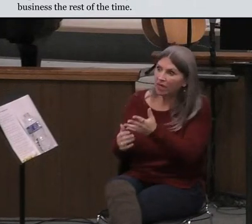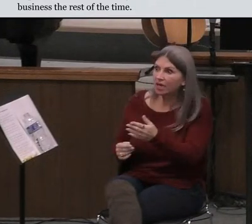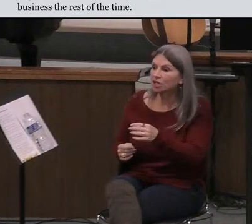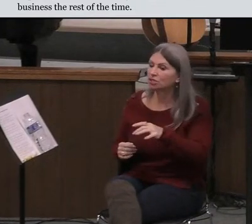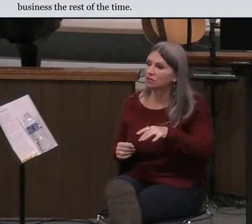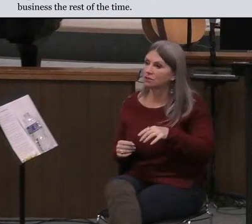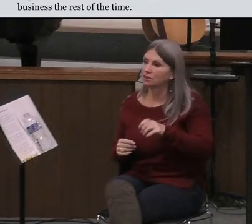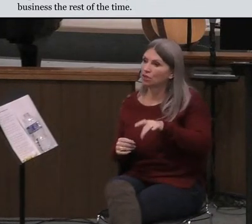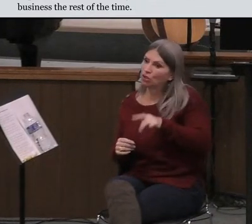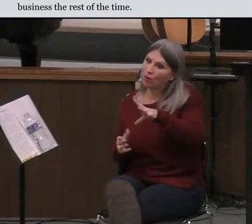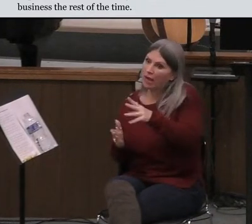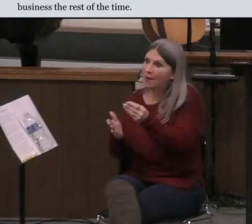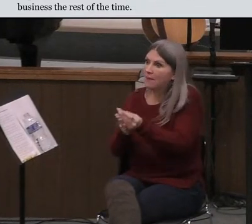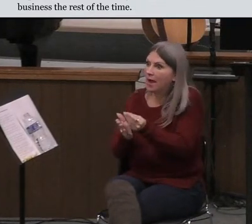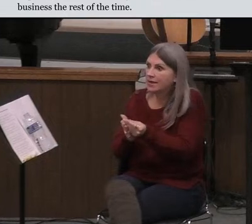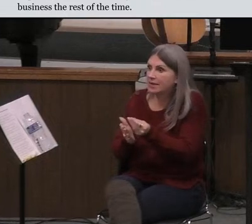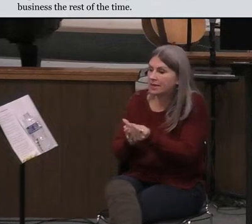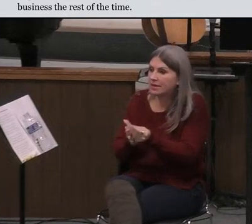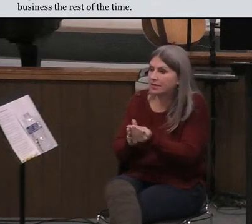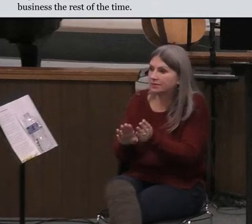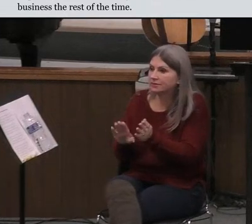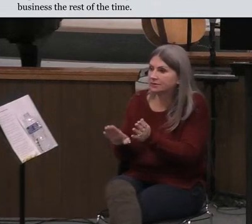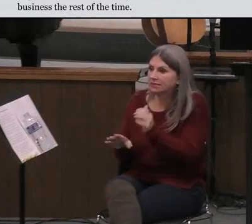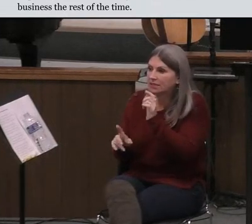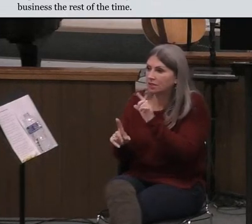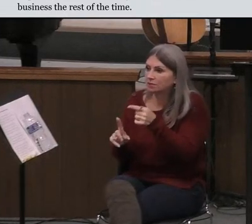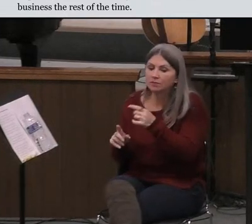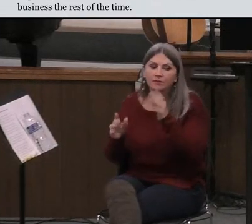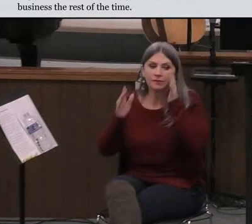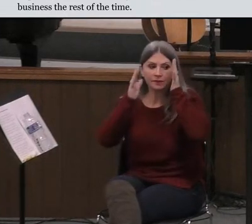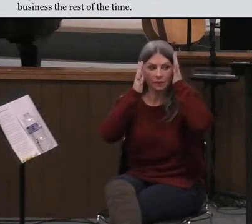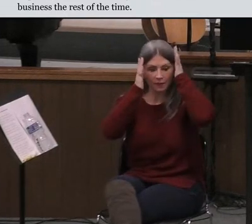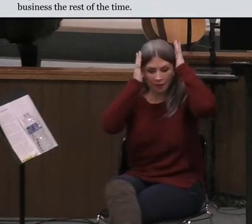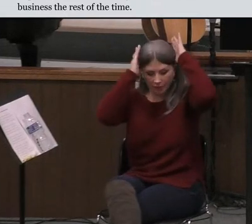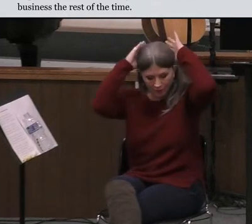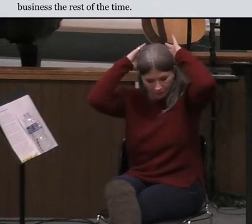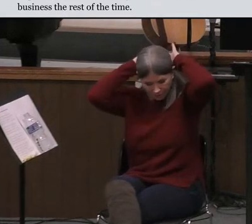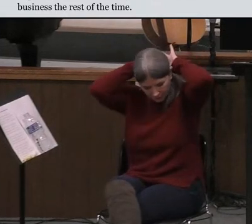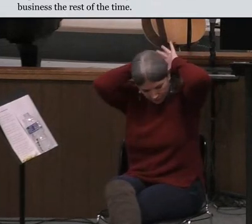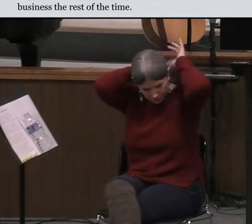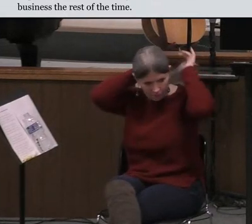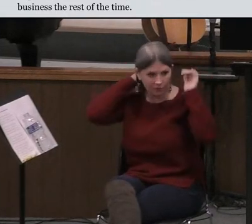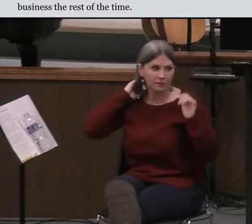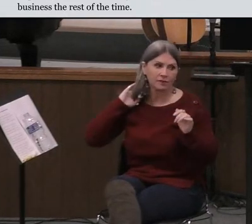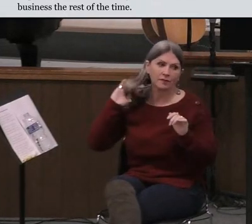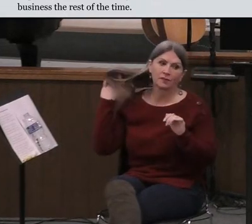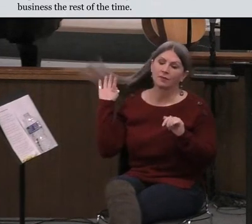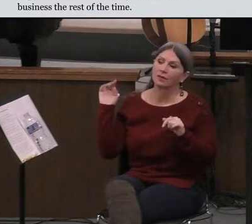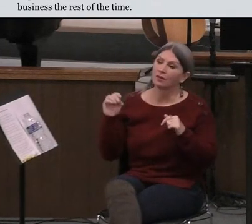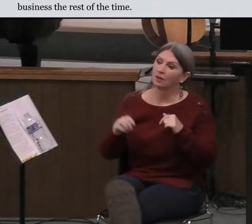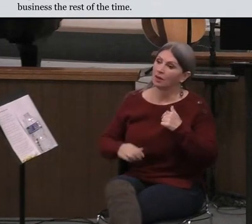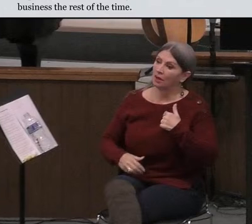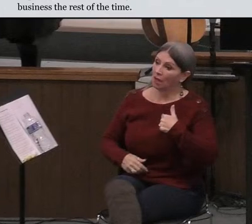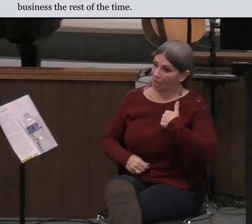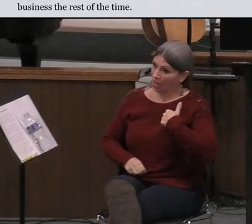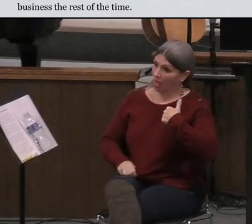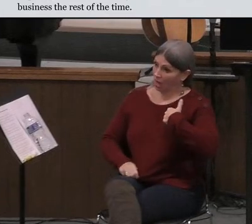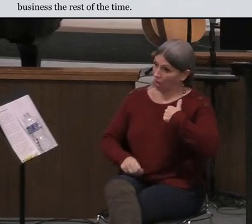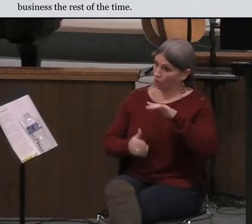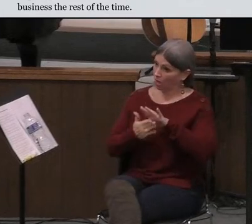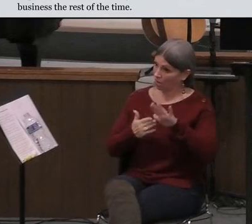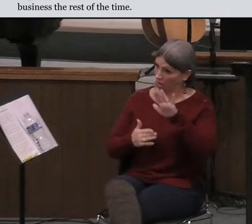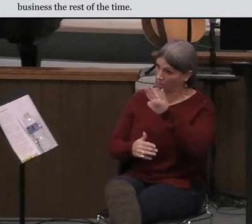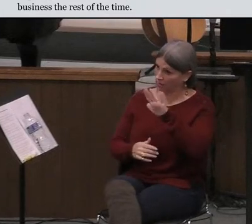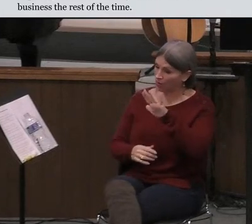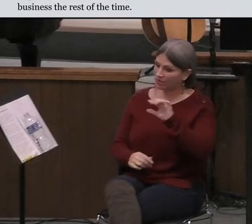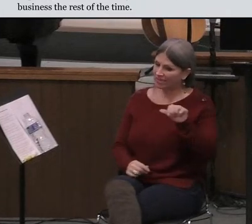one of his preachers. When I was in seminary, one of my